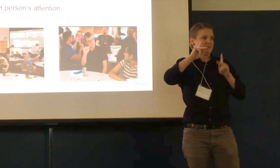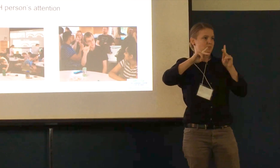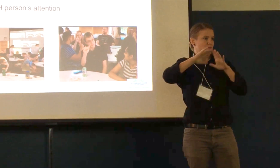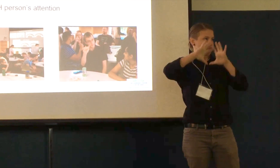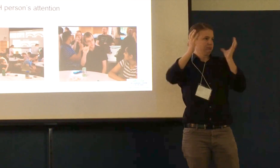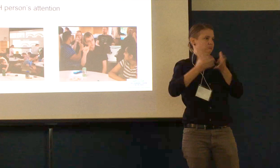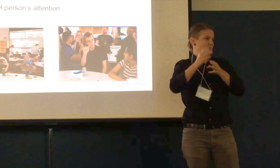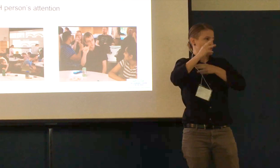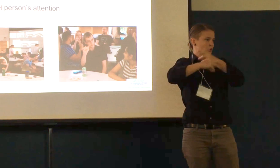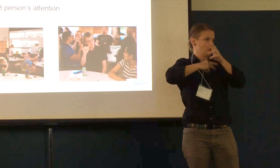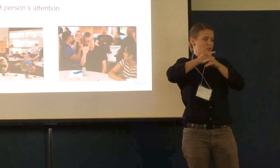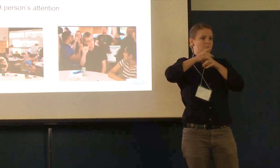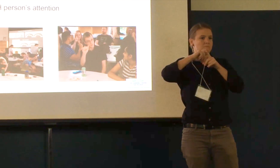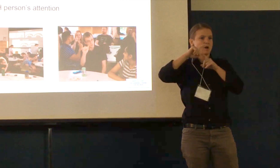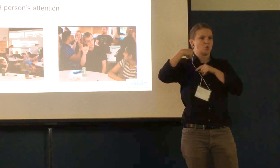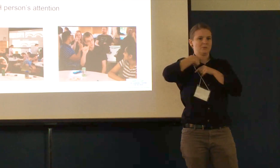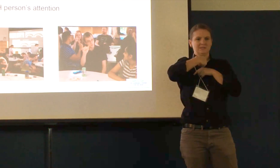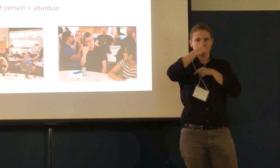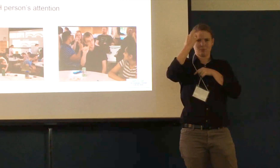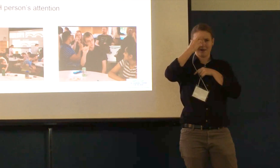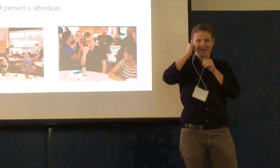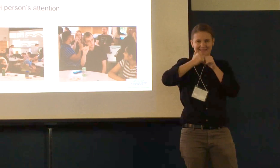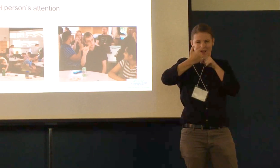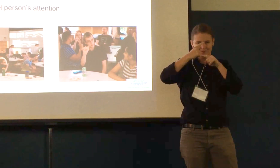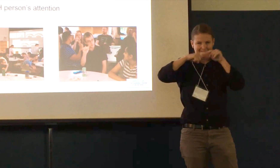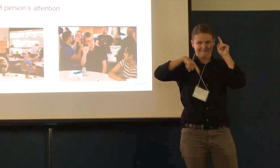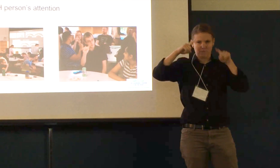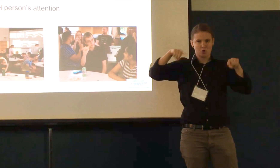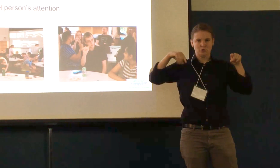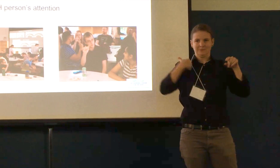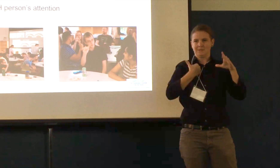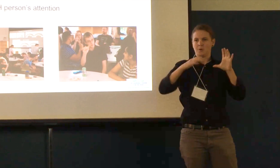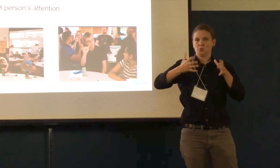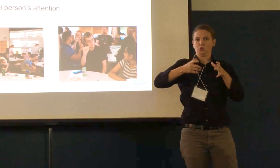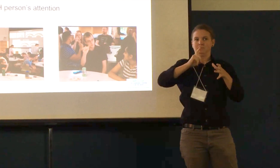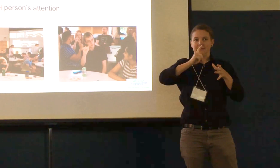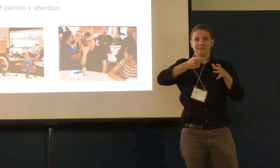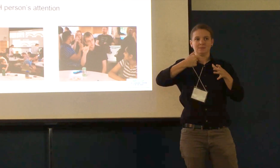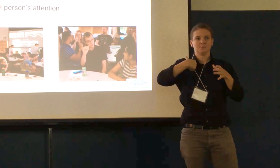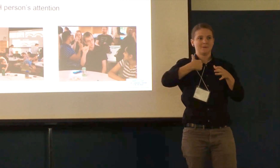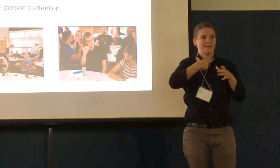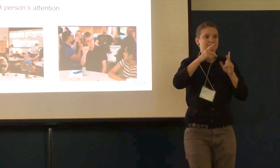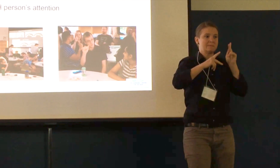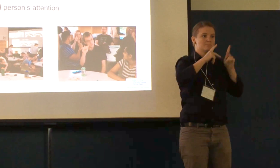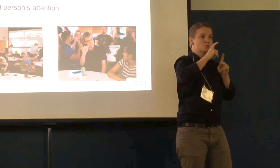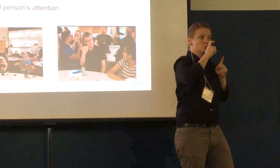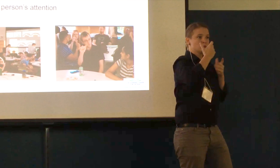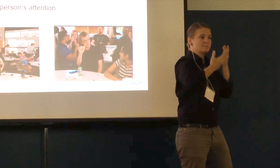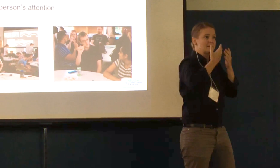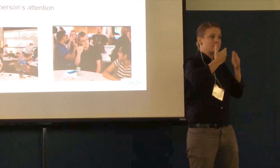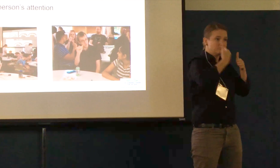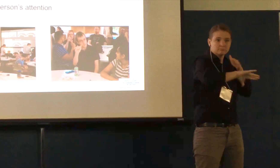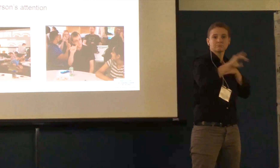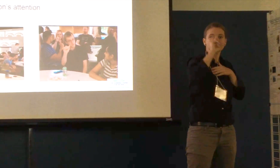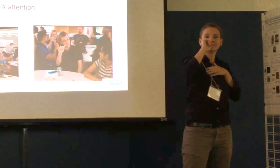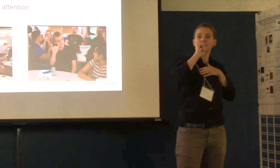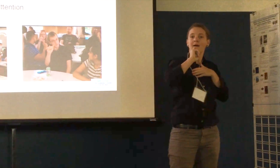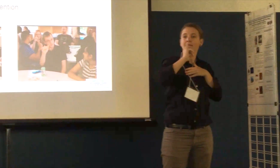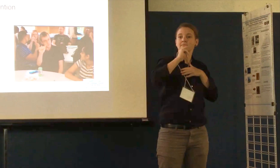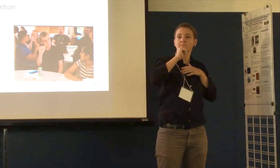see them. And we don't recognize diversity within smaller populations. There may be deaf people who